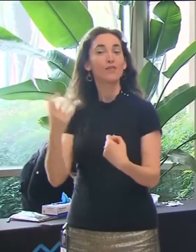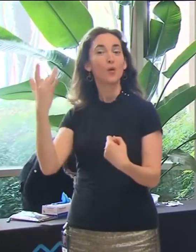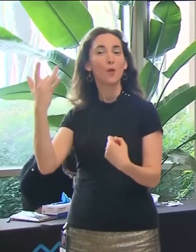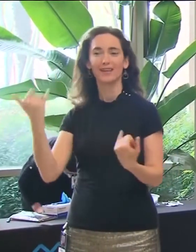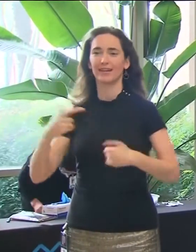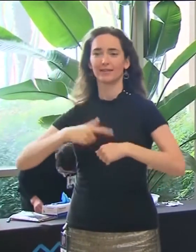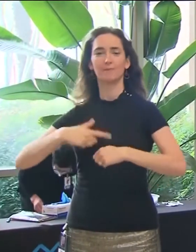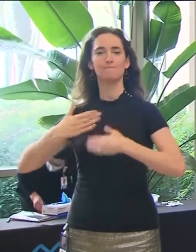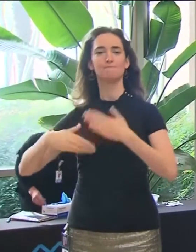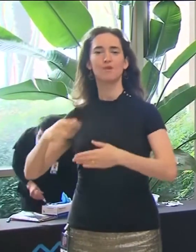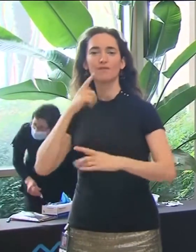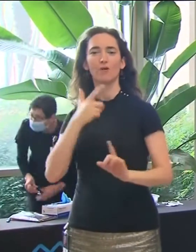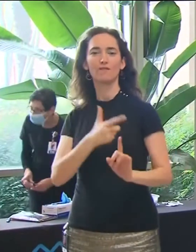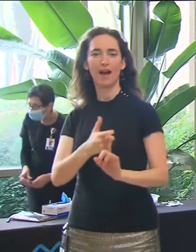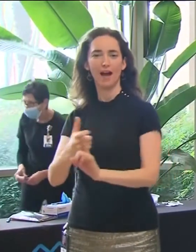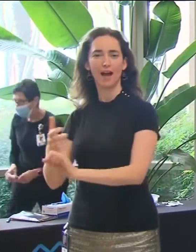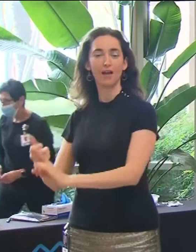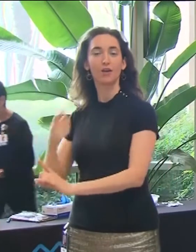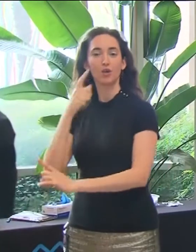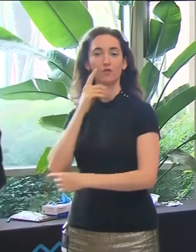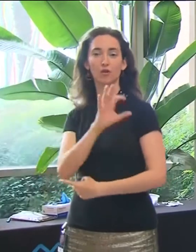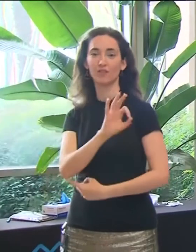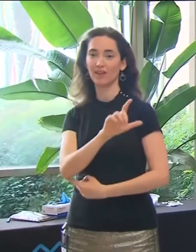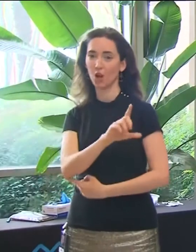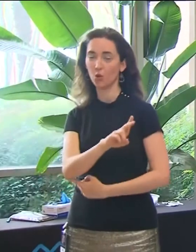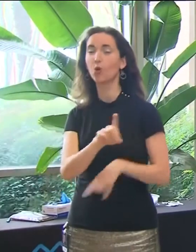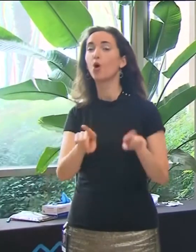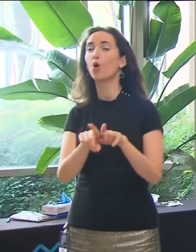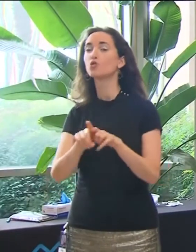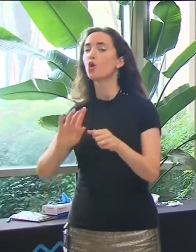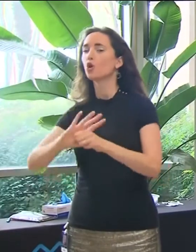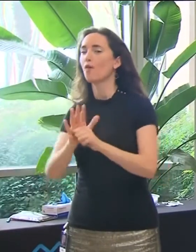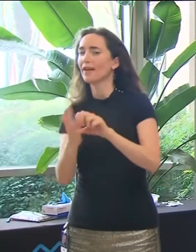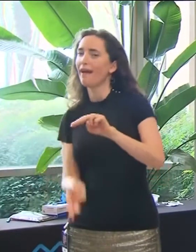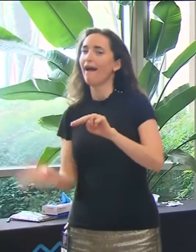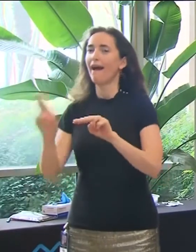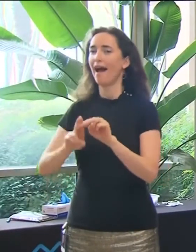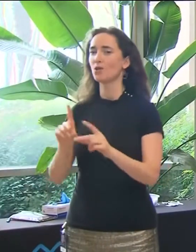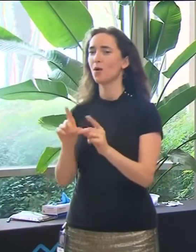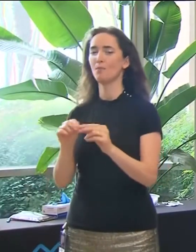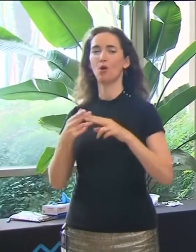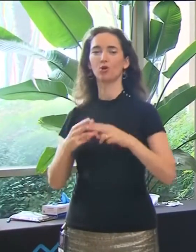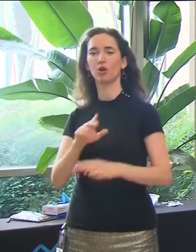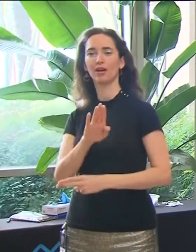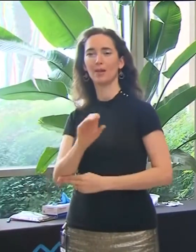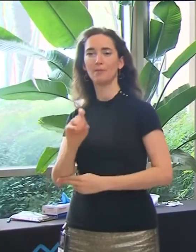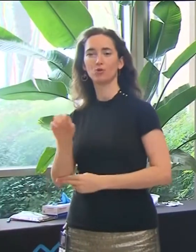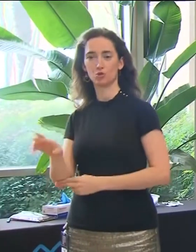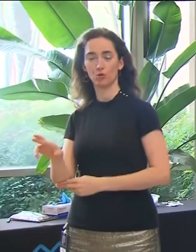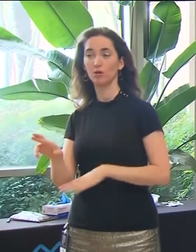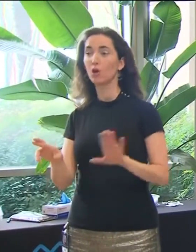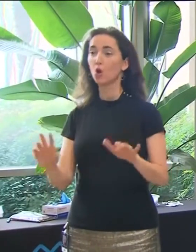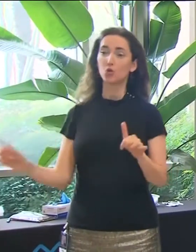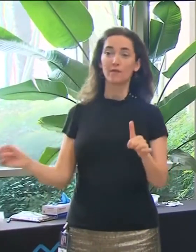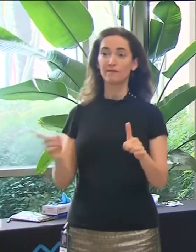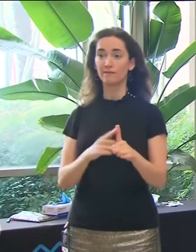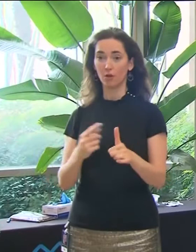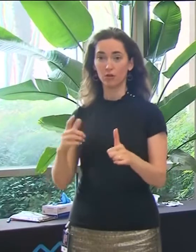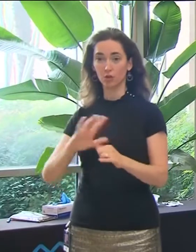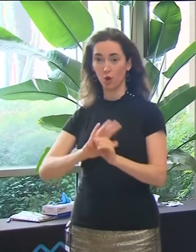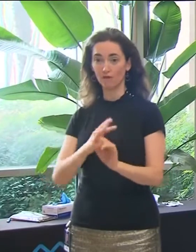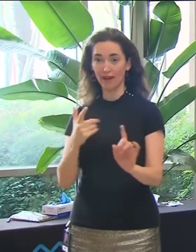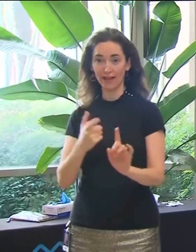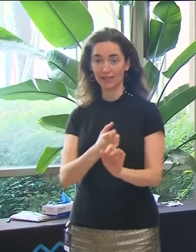vaccination mode, both for the flu and COVID boosters. And of course, if you have not gotten your actual COVID vaccine, we're here for you